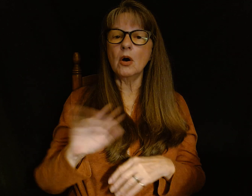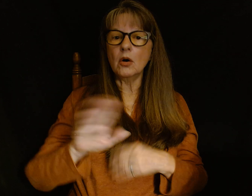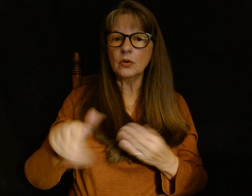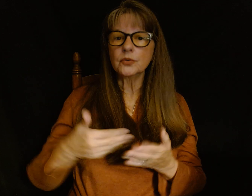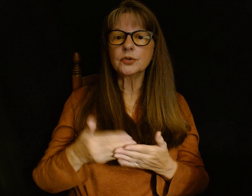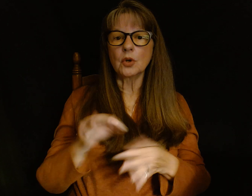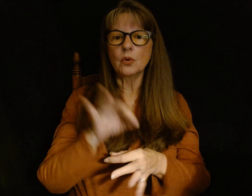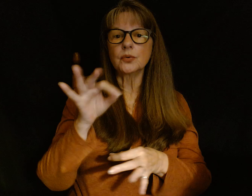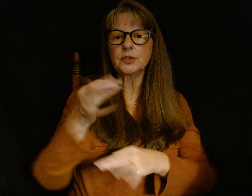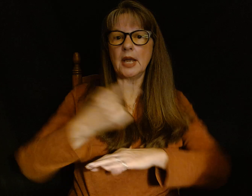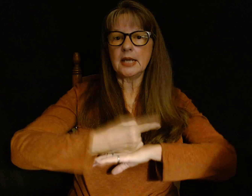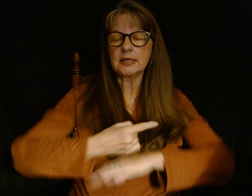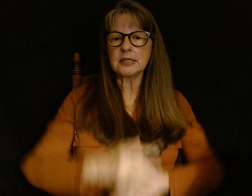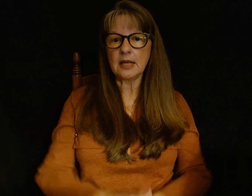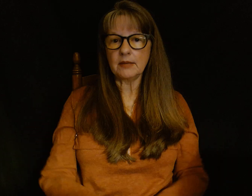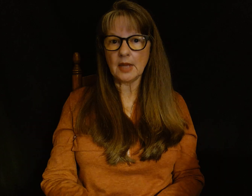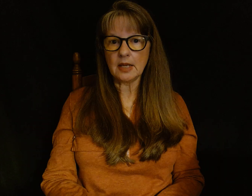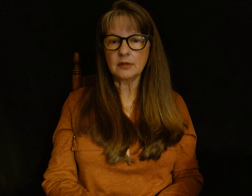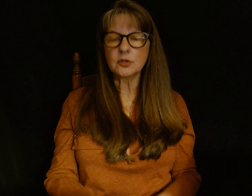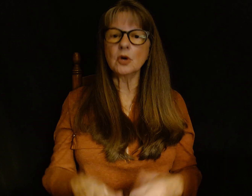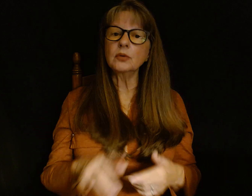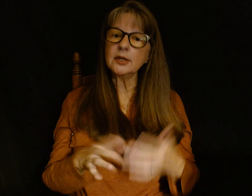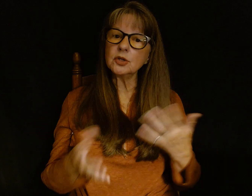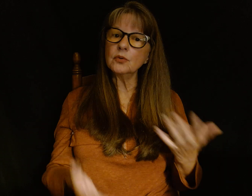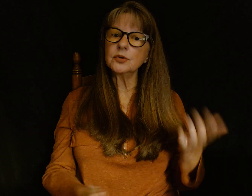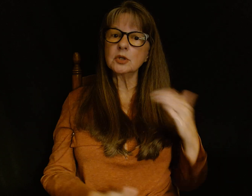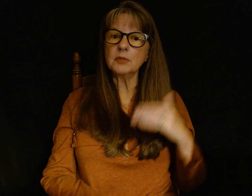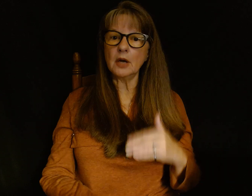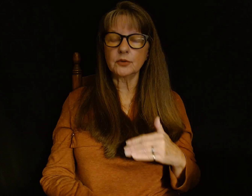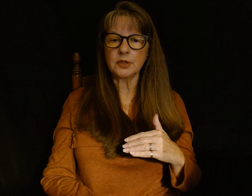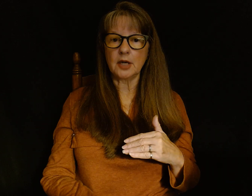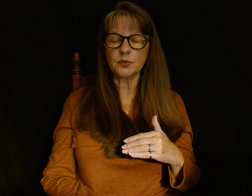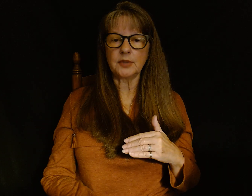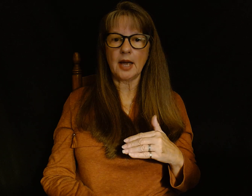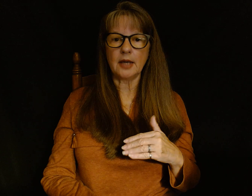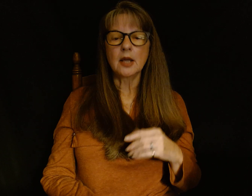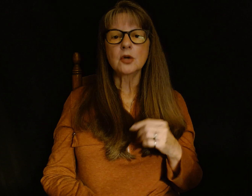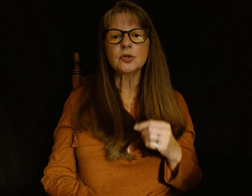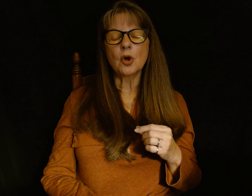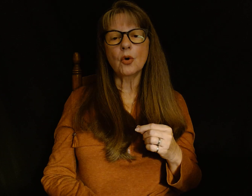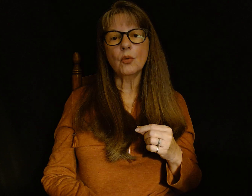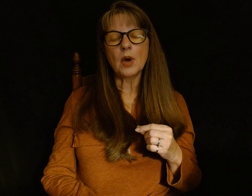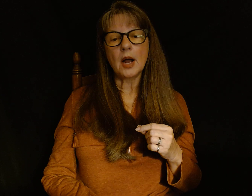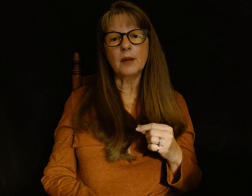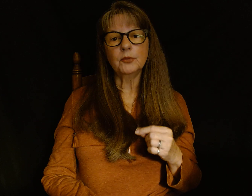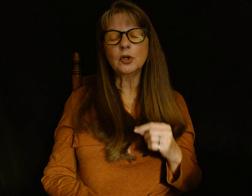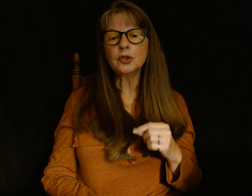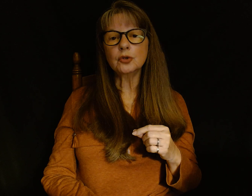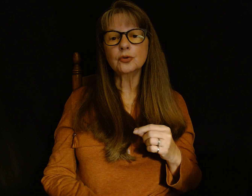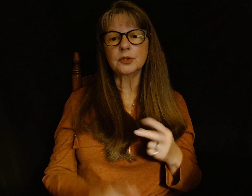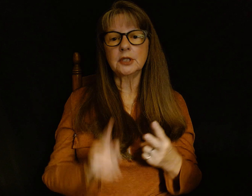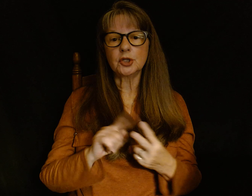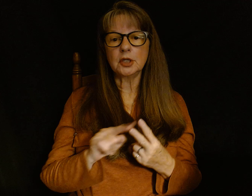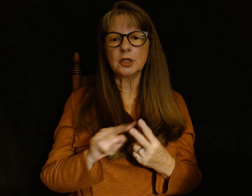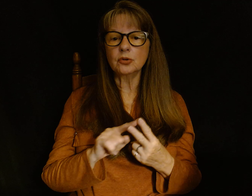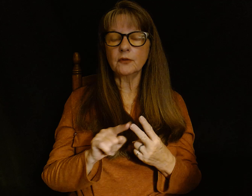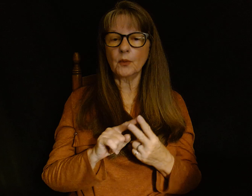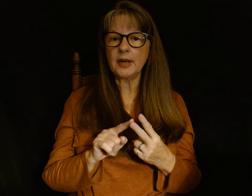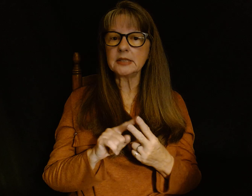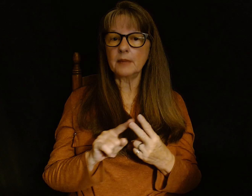All Souls Day. It's the same thing. So let's go with some other signs with that. So you could do tradition in two different ways, and I believe